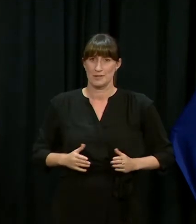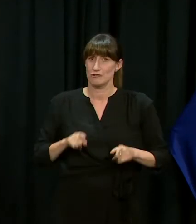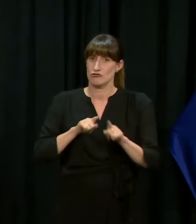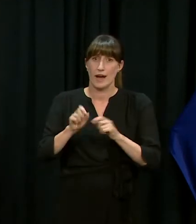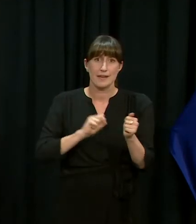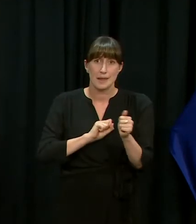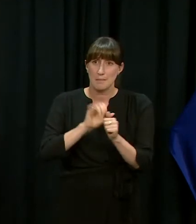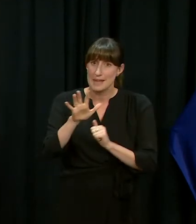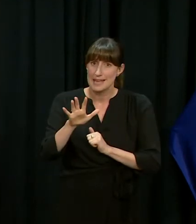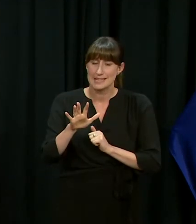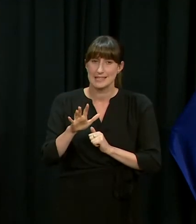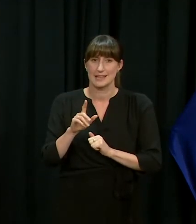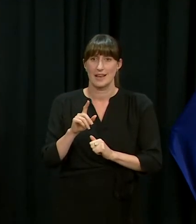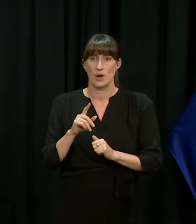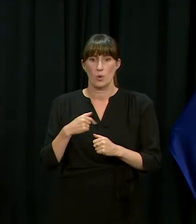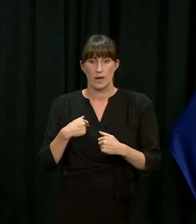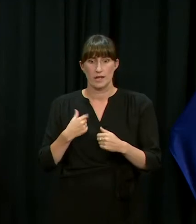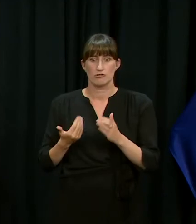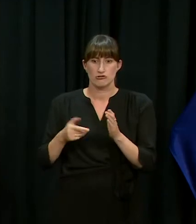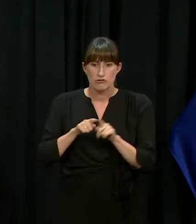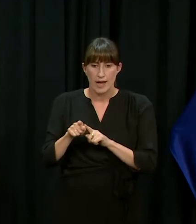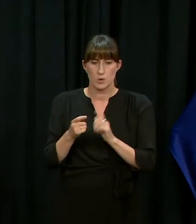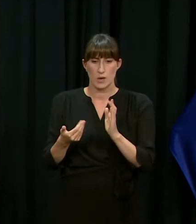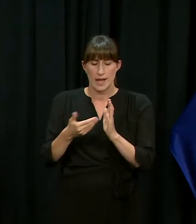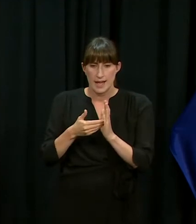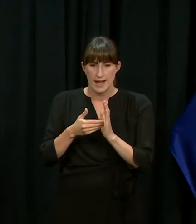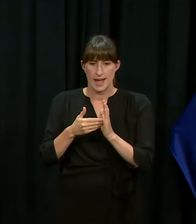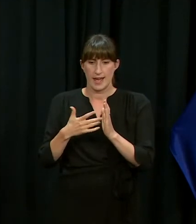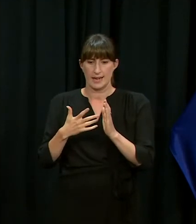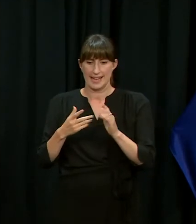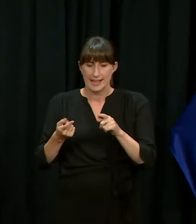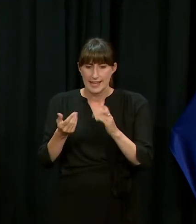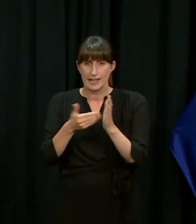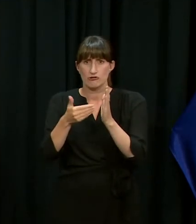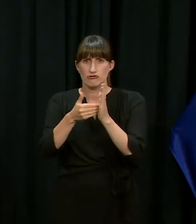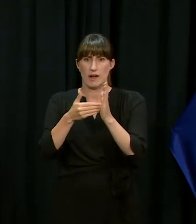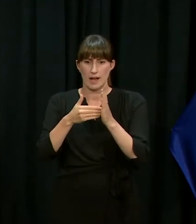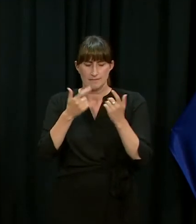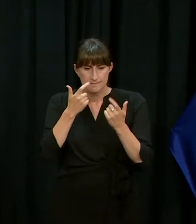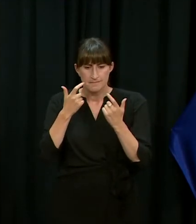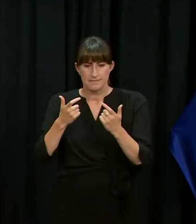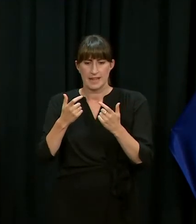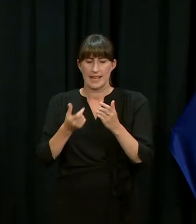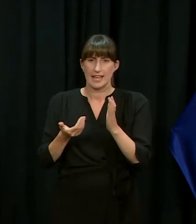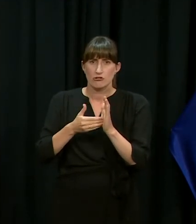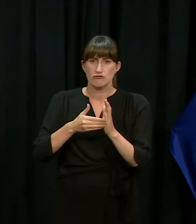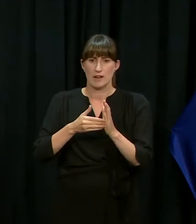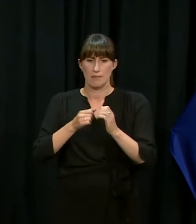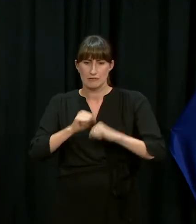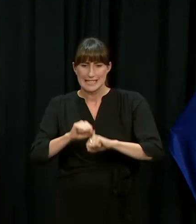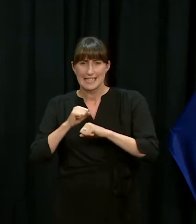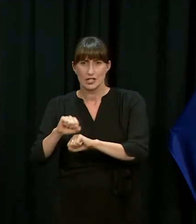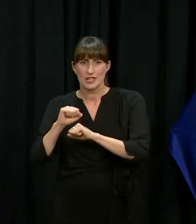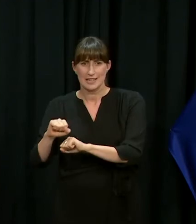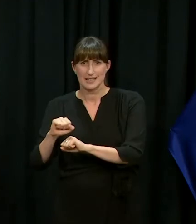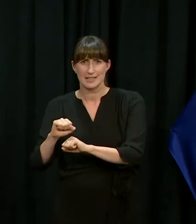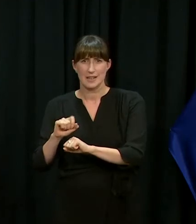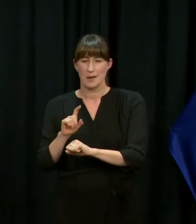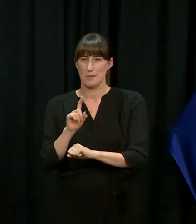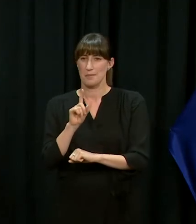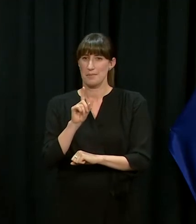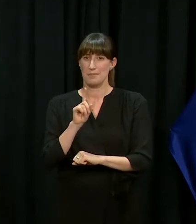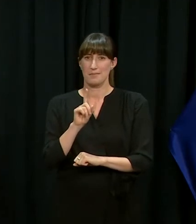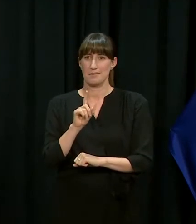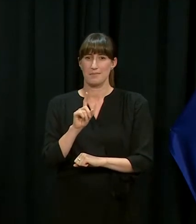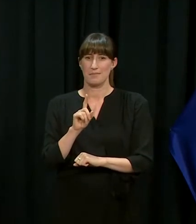and put layers and layers and layers of filters to try and pick up if there are any issues. But we are very careful not to try and lay the idea of failure or